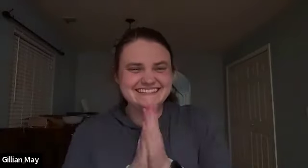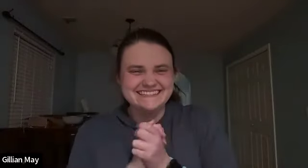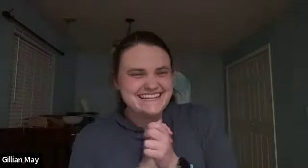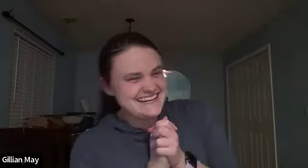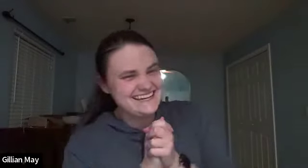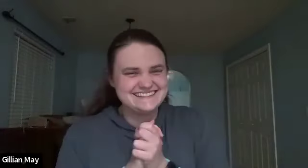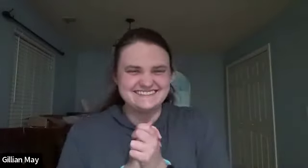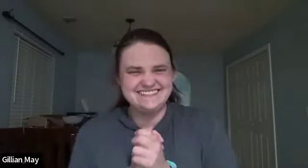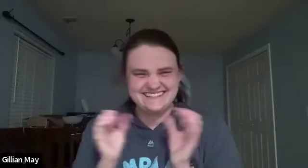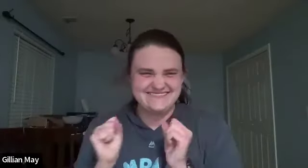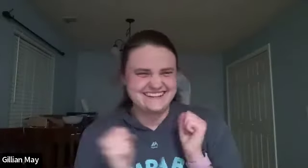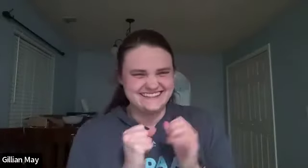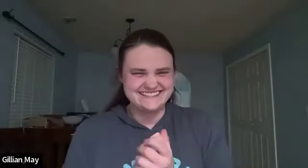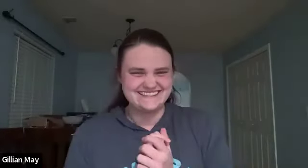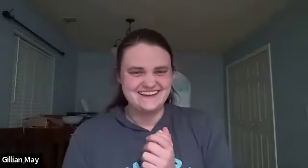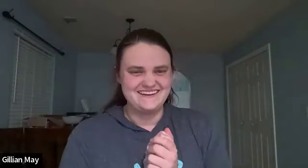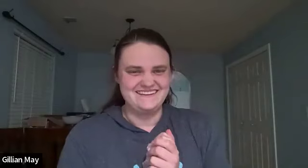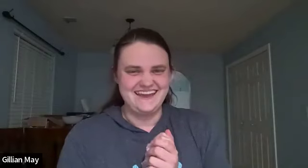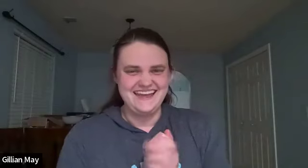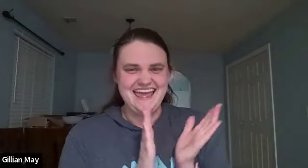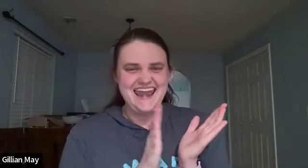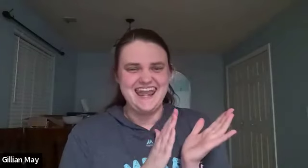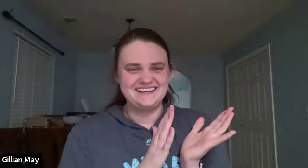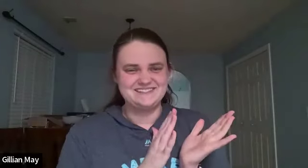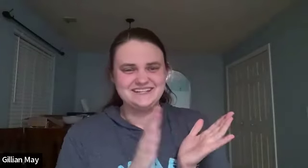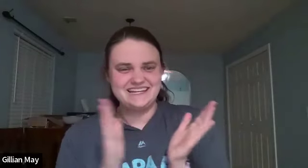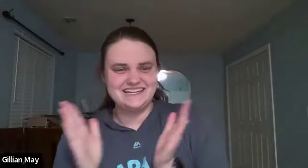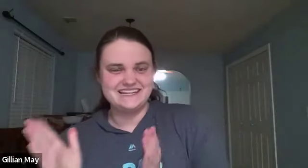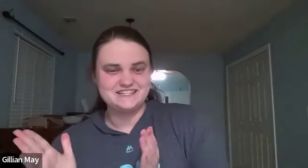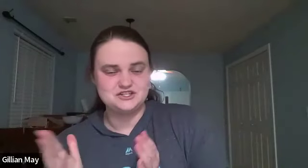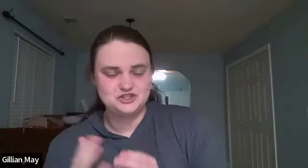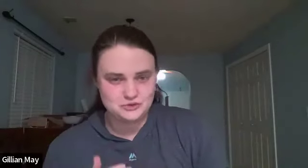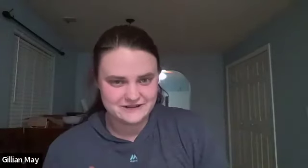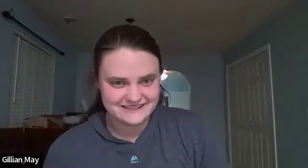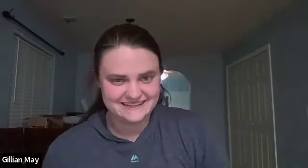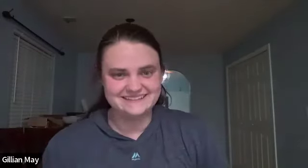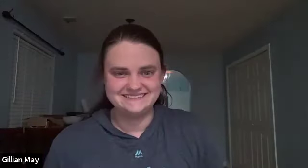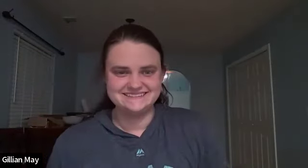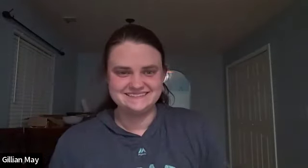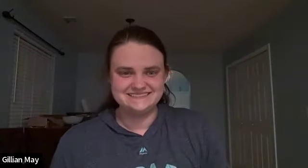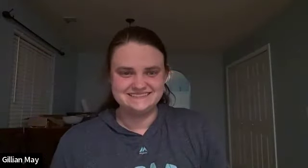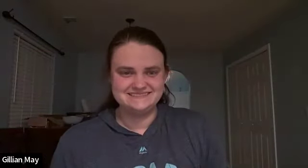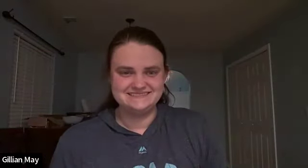Good. Yes. Oh, you guys are rocking this. Okay. Next one is Jordan.